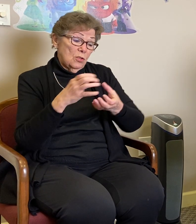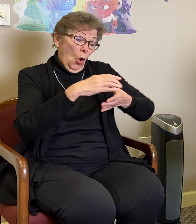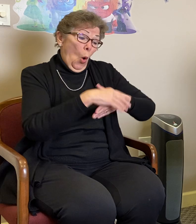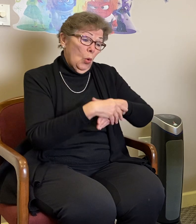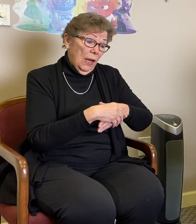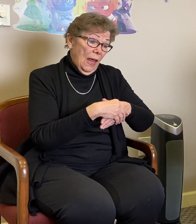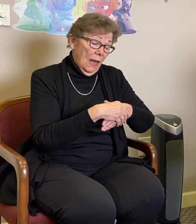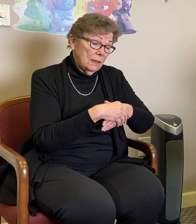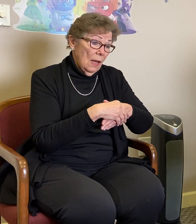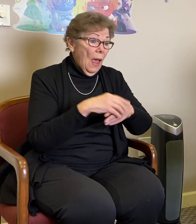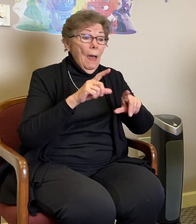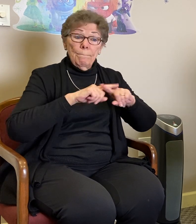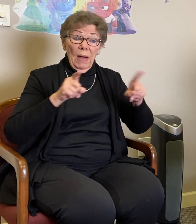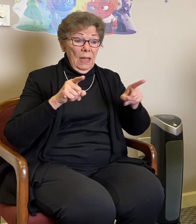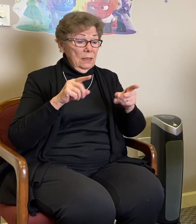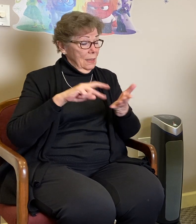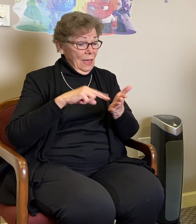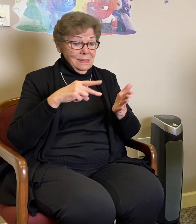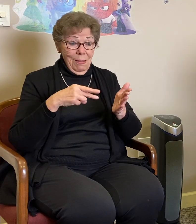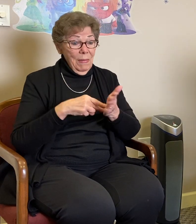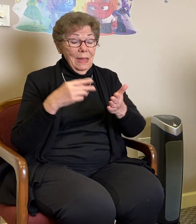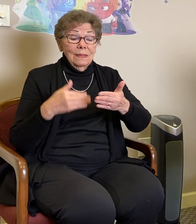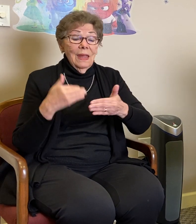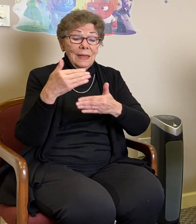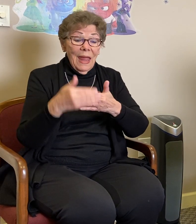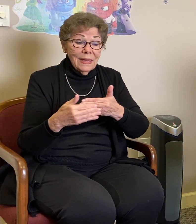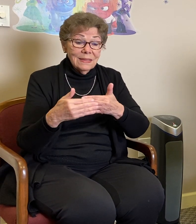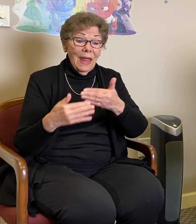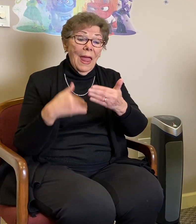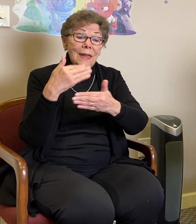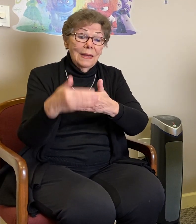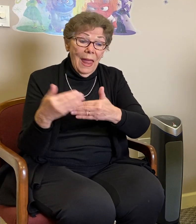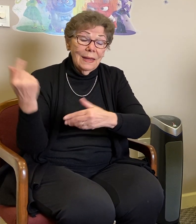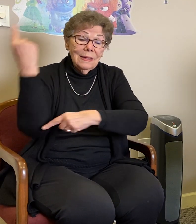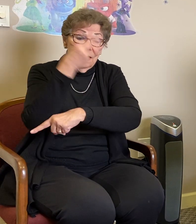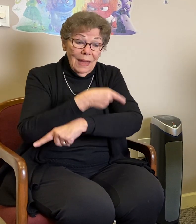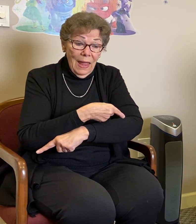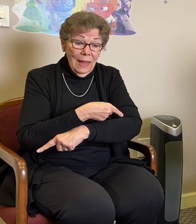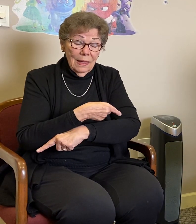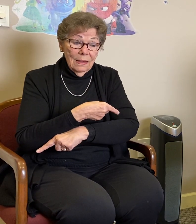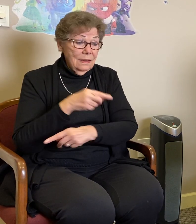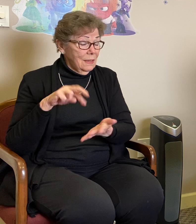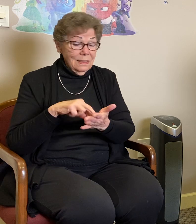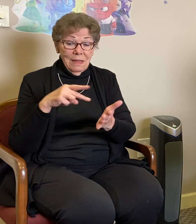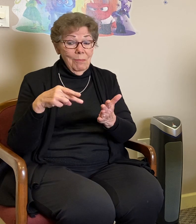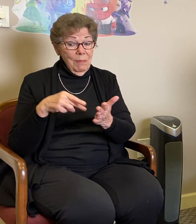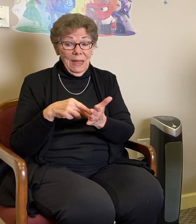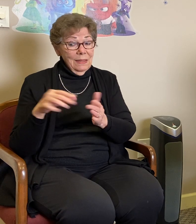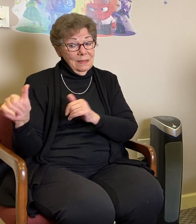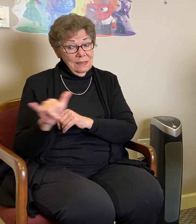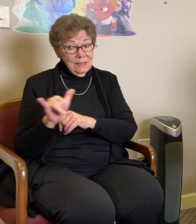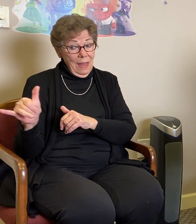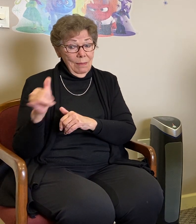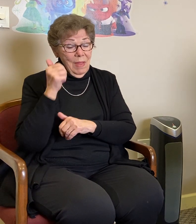their hand the next day and the next day and the day after that.